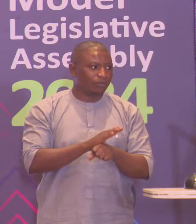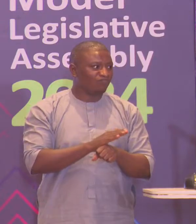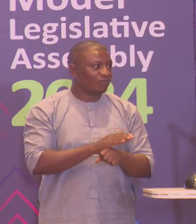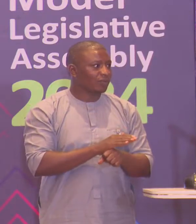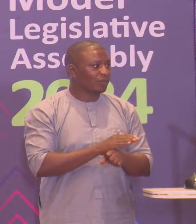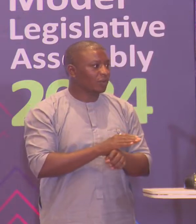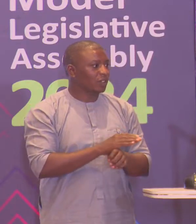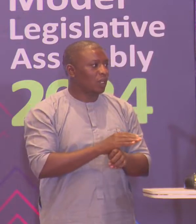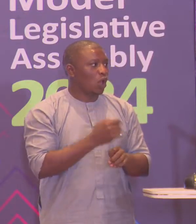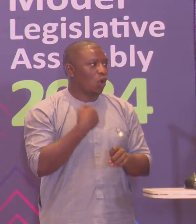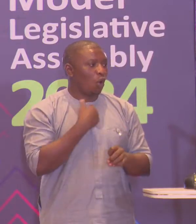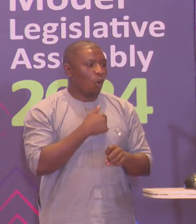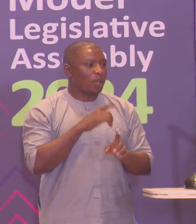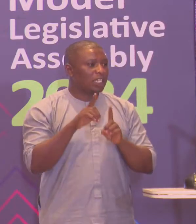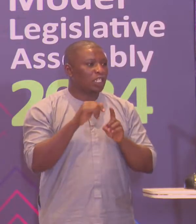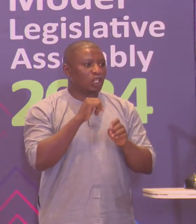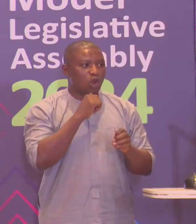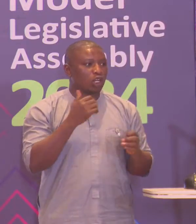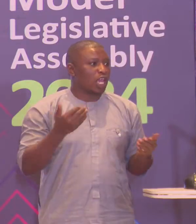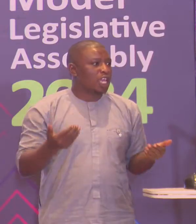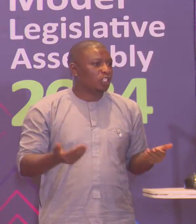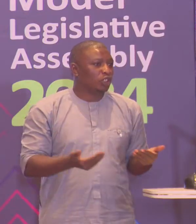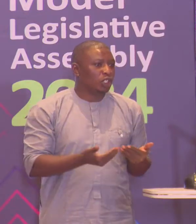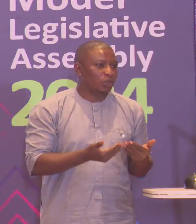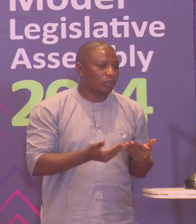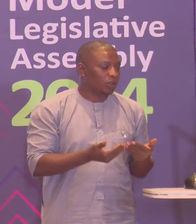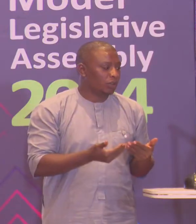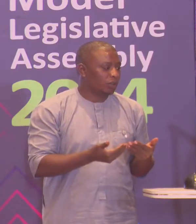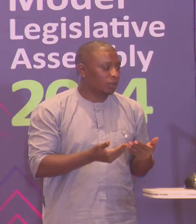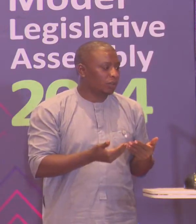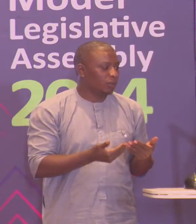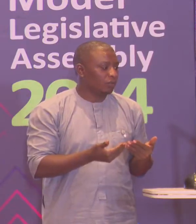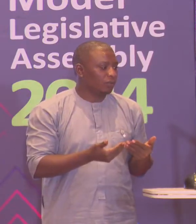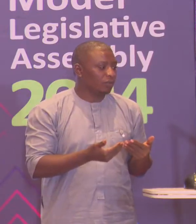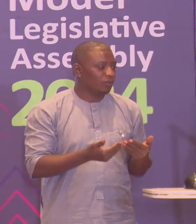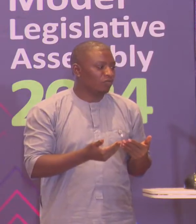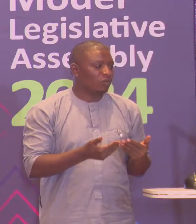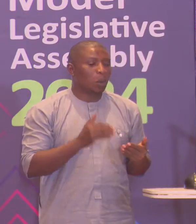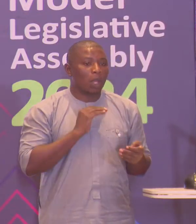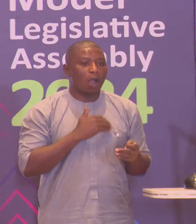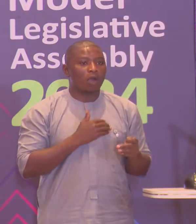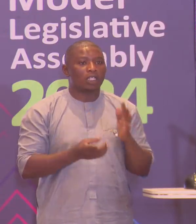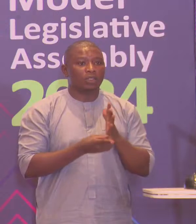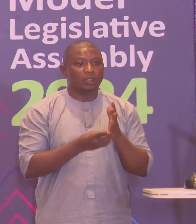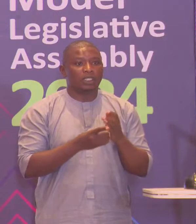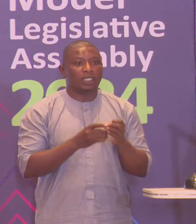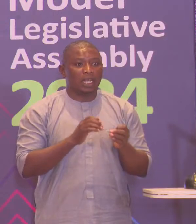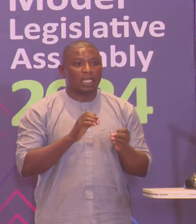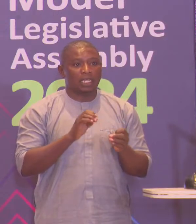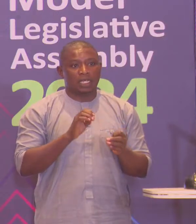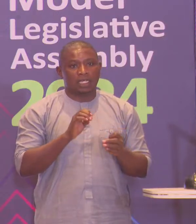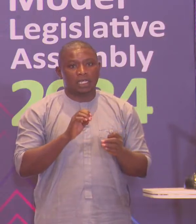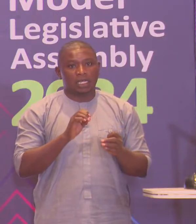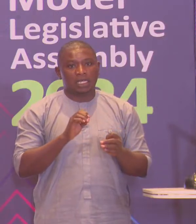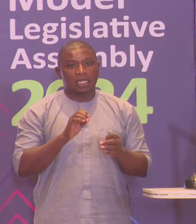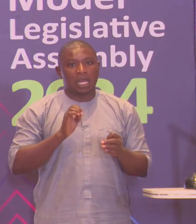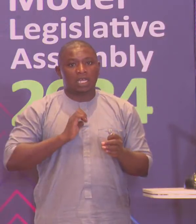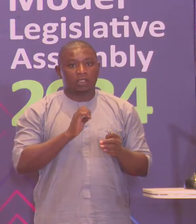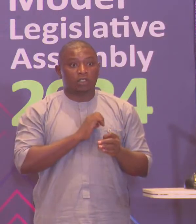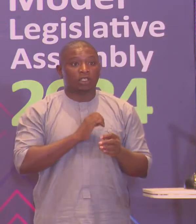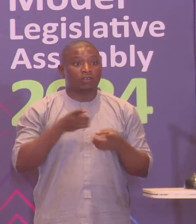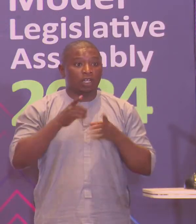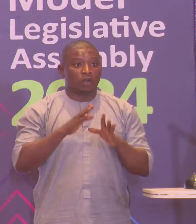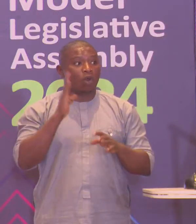We didn't introduce, and our Deputy Executive Director will do